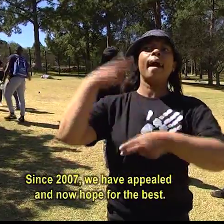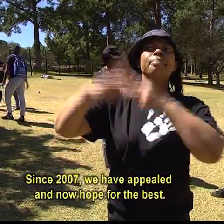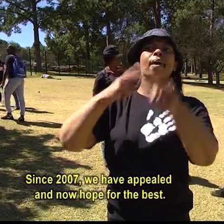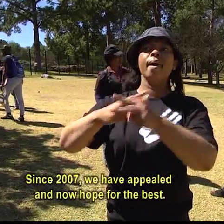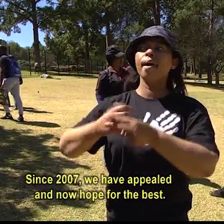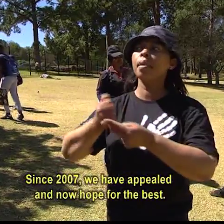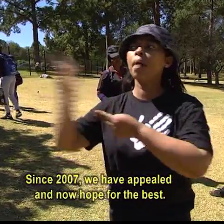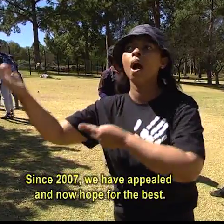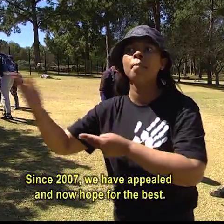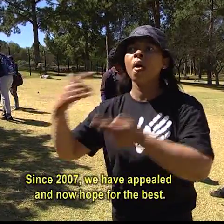best.